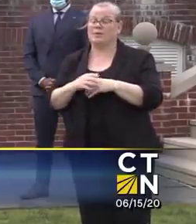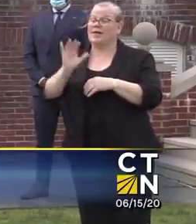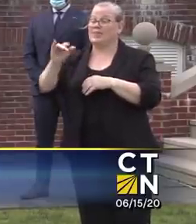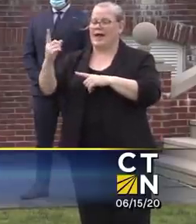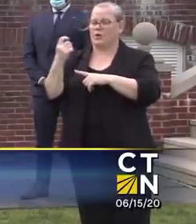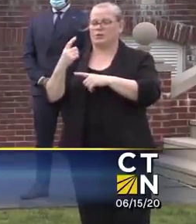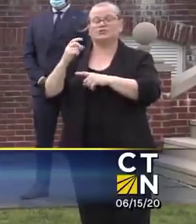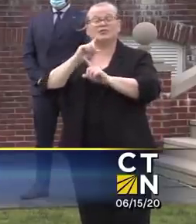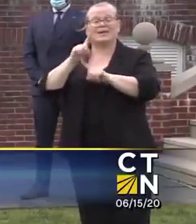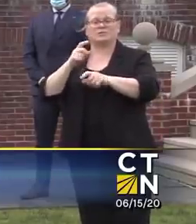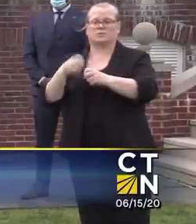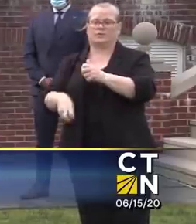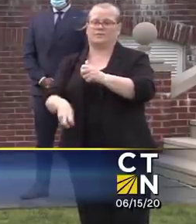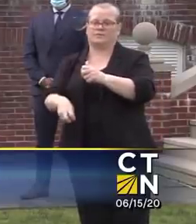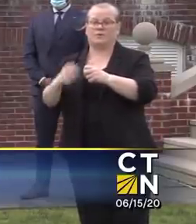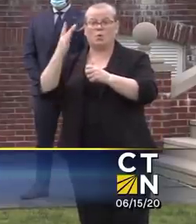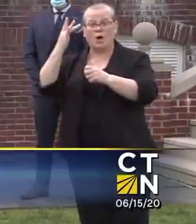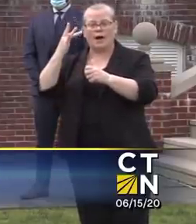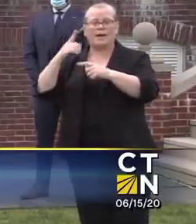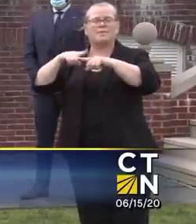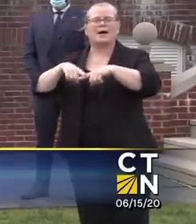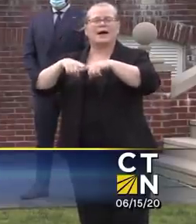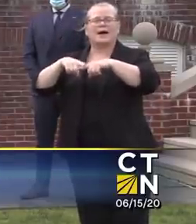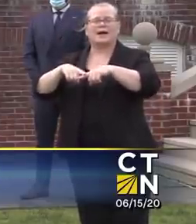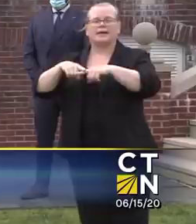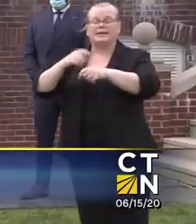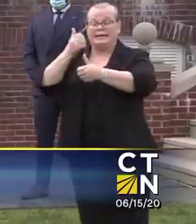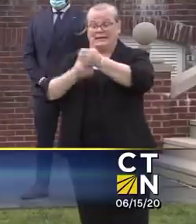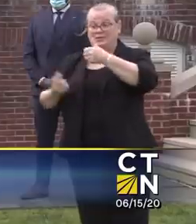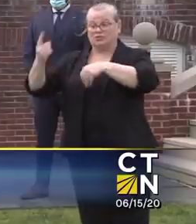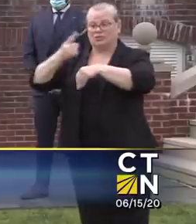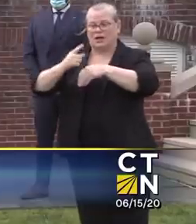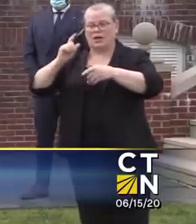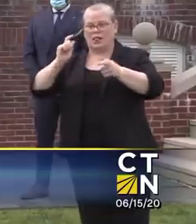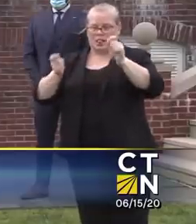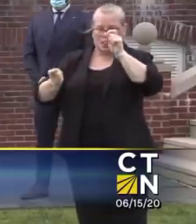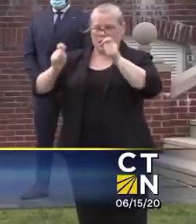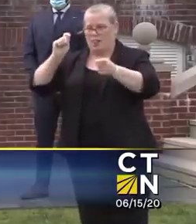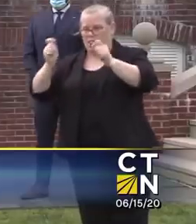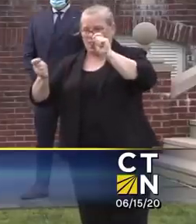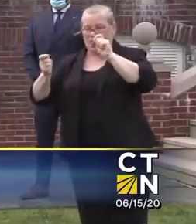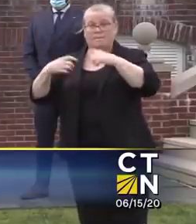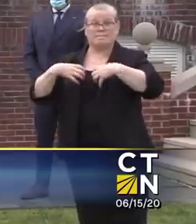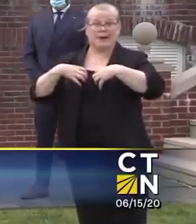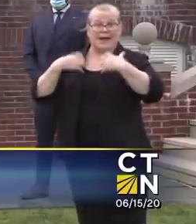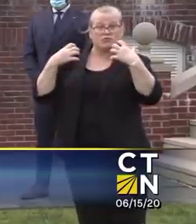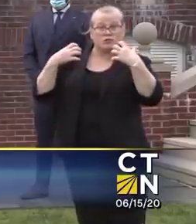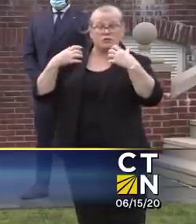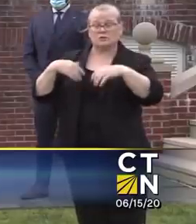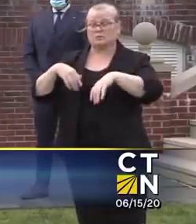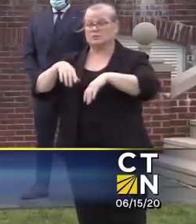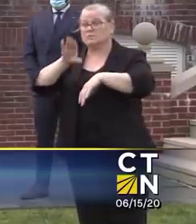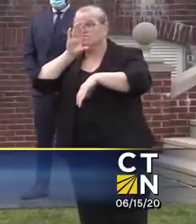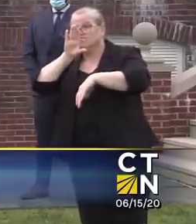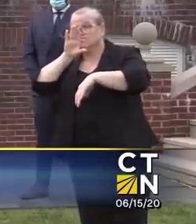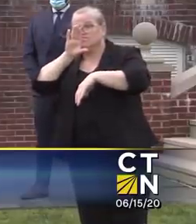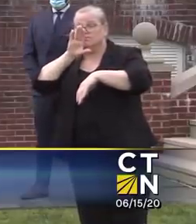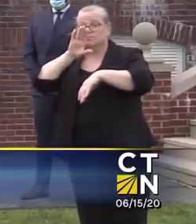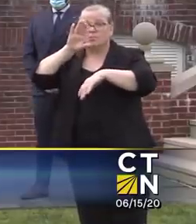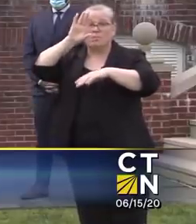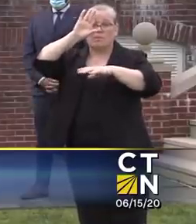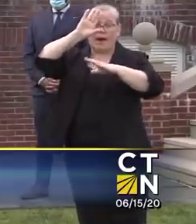frustrated, angry, hopeful that I am in a position that I can actually influence policy and